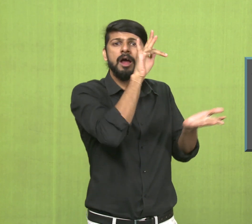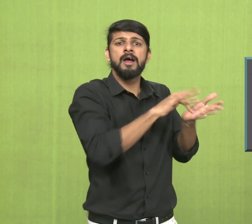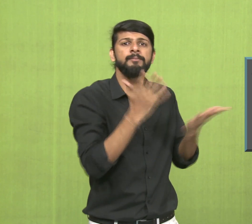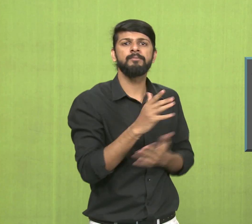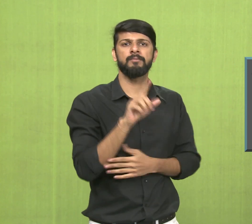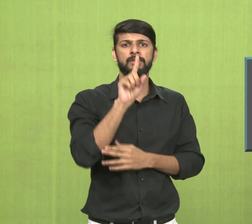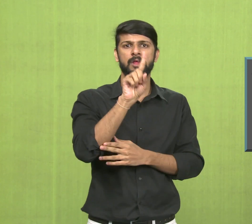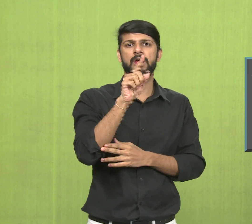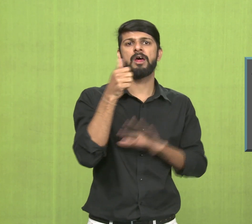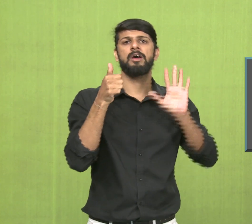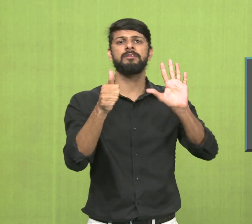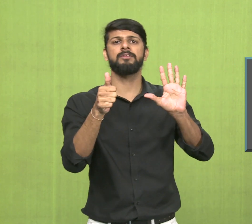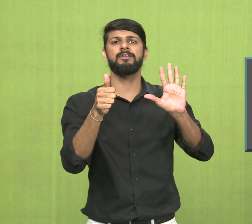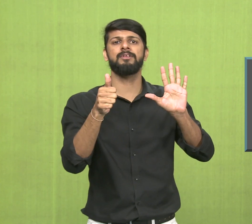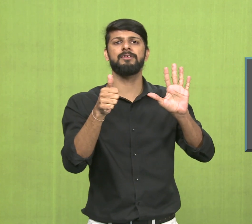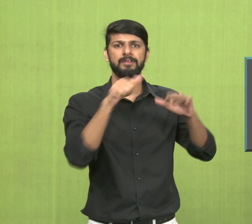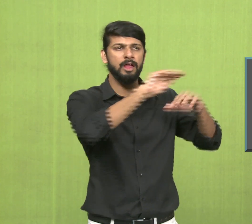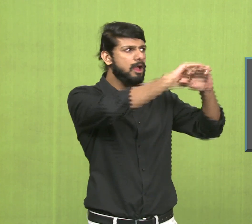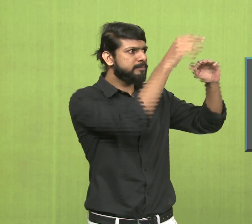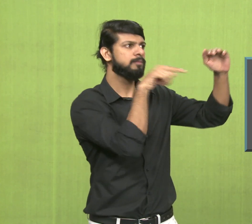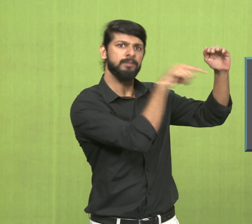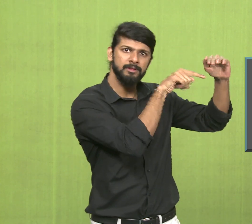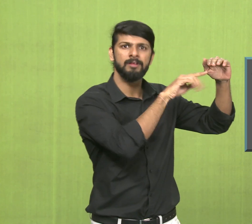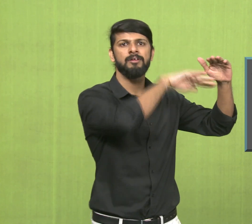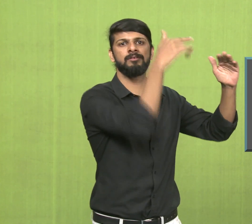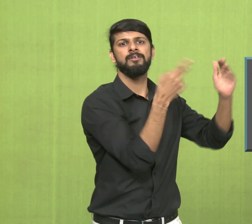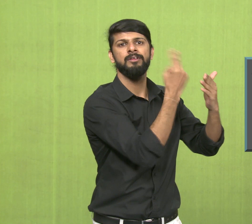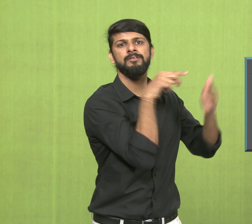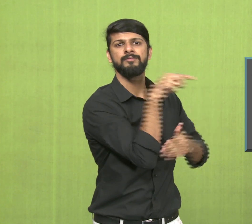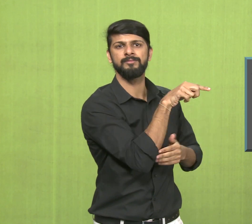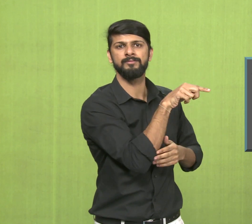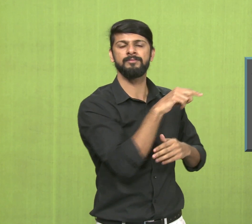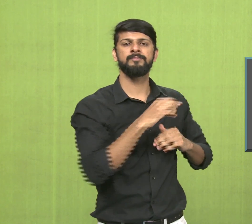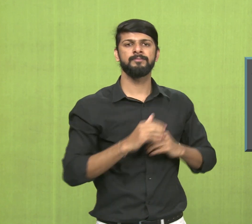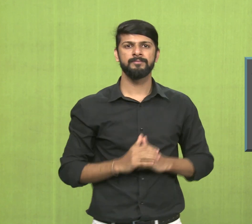The Padmapani Bodhisattva mural is located in cave number 16.